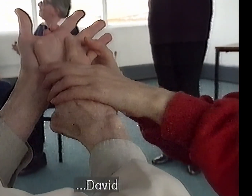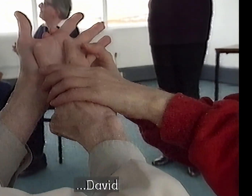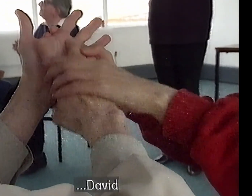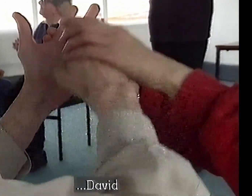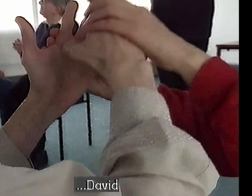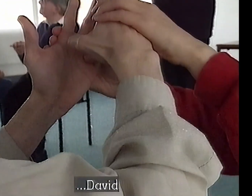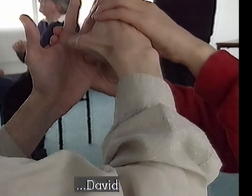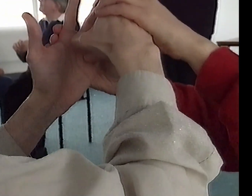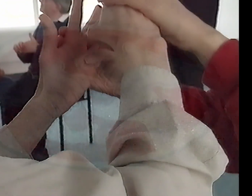David.